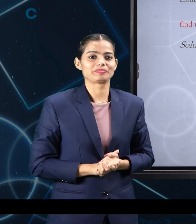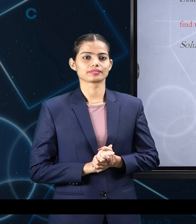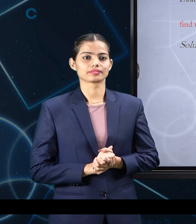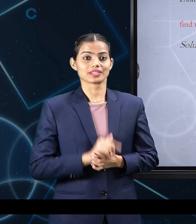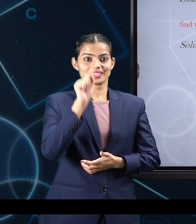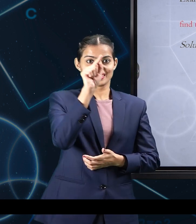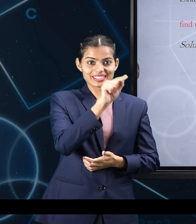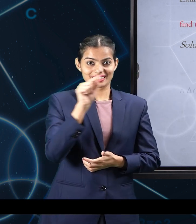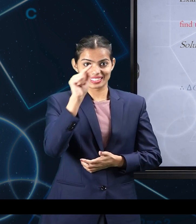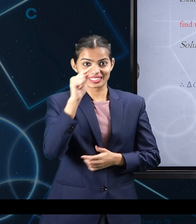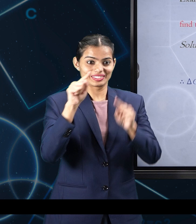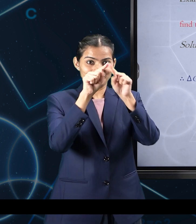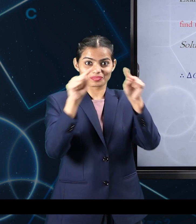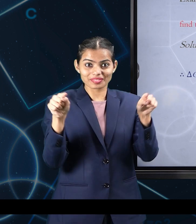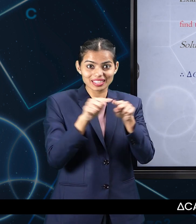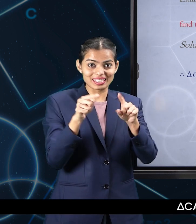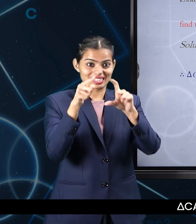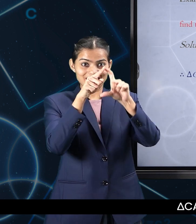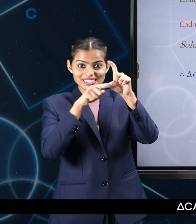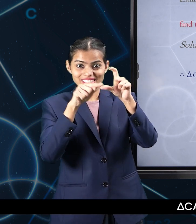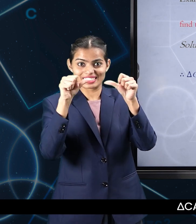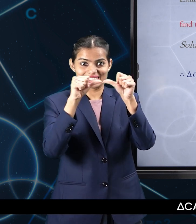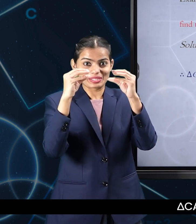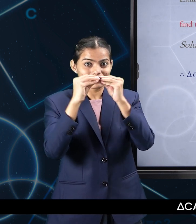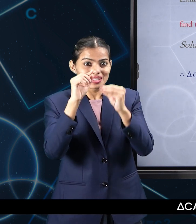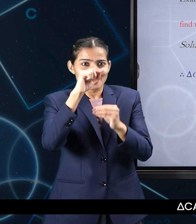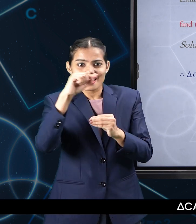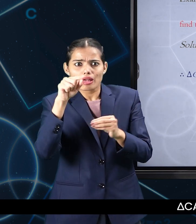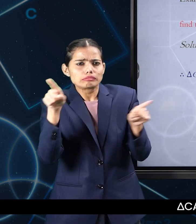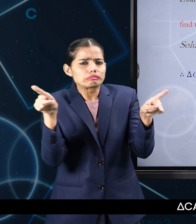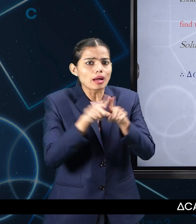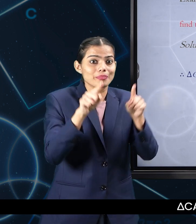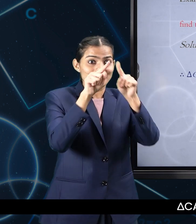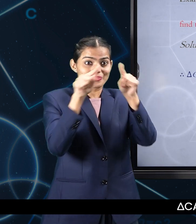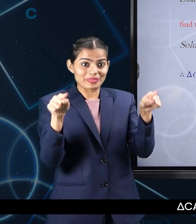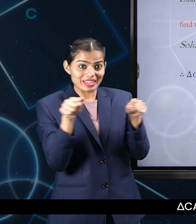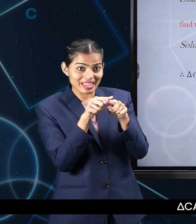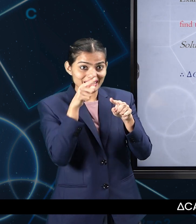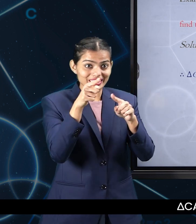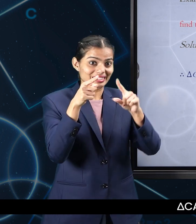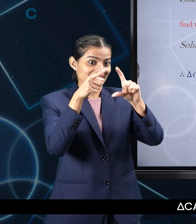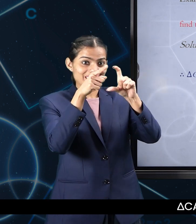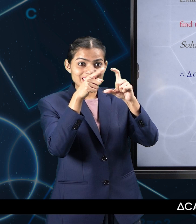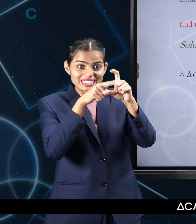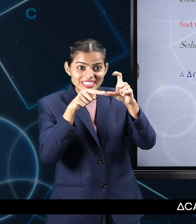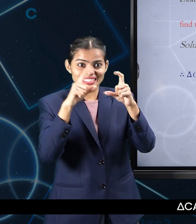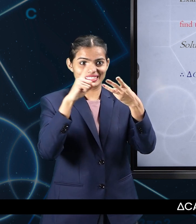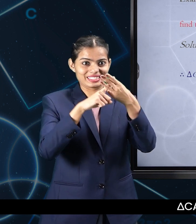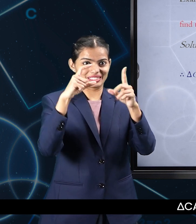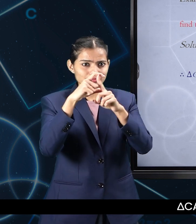Therefore, triangle CAB similar to triangle CED by